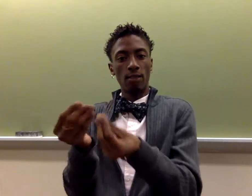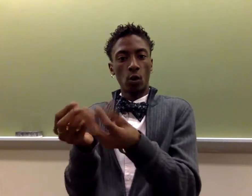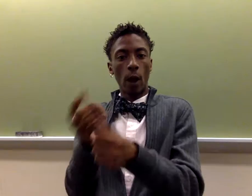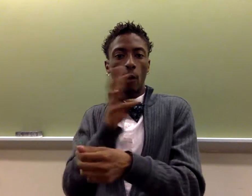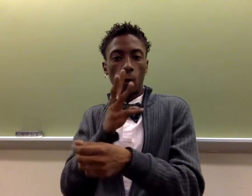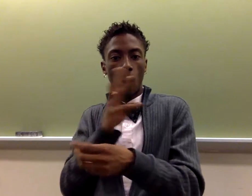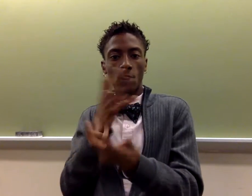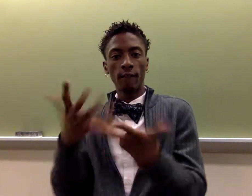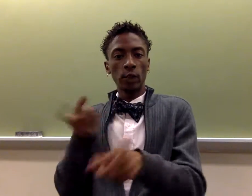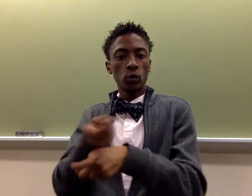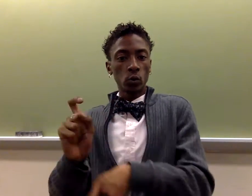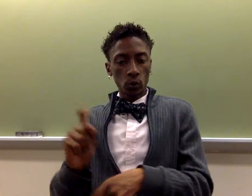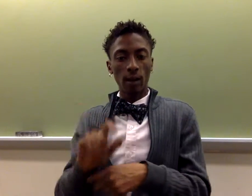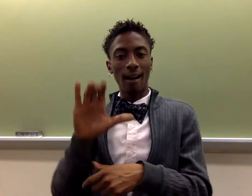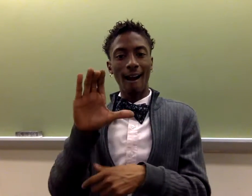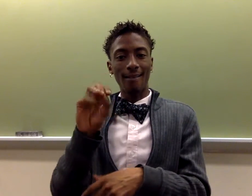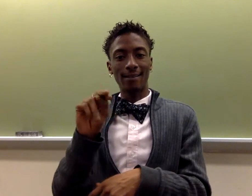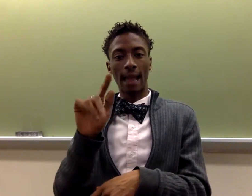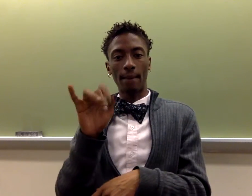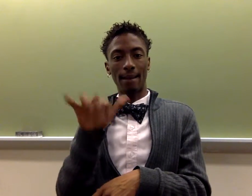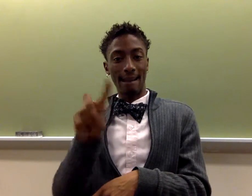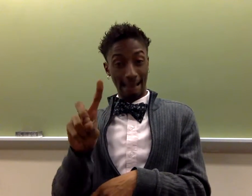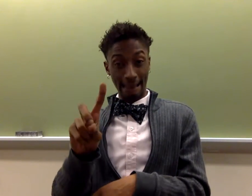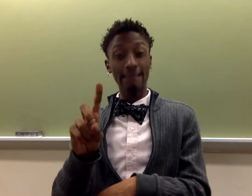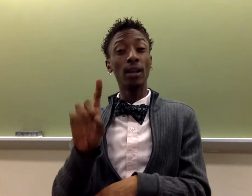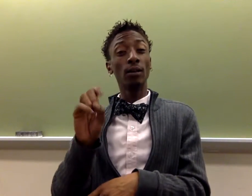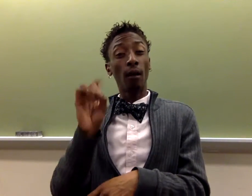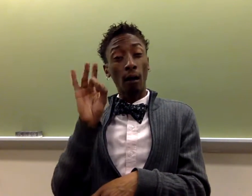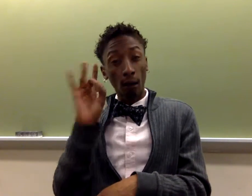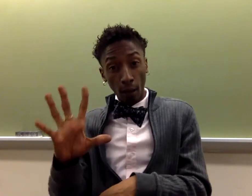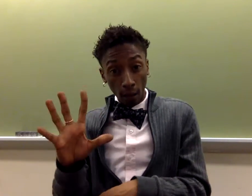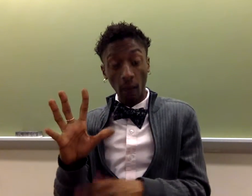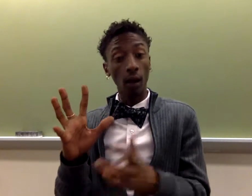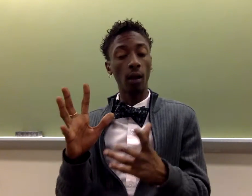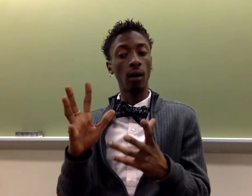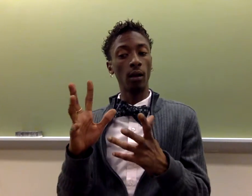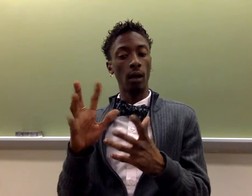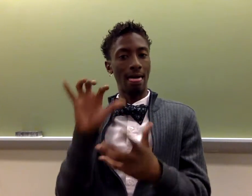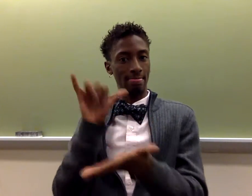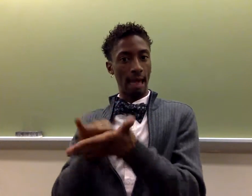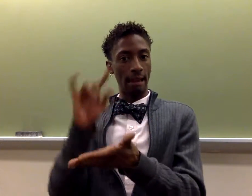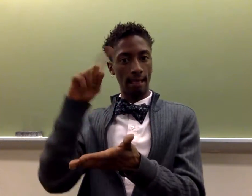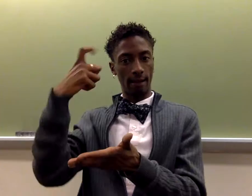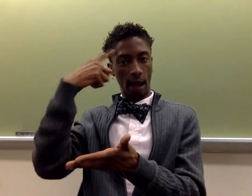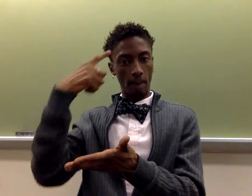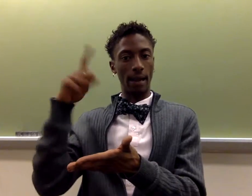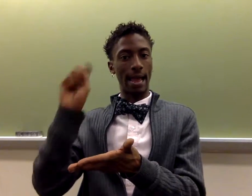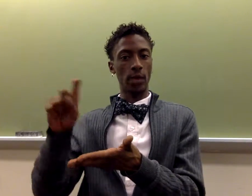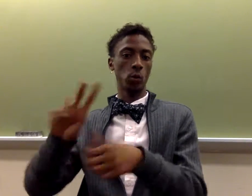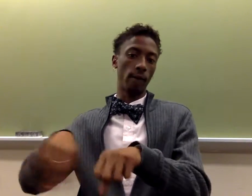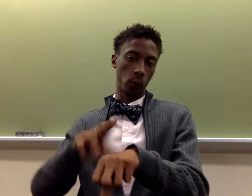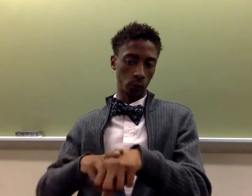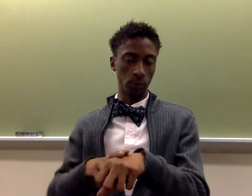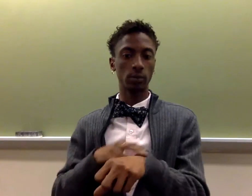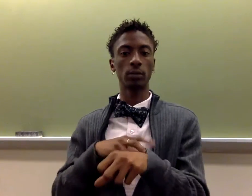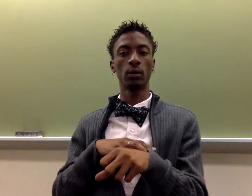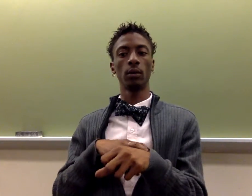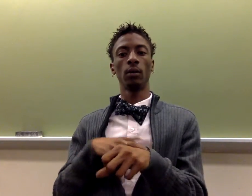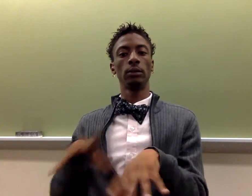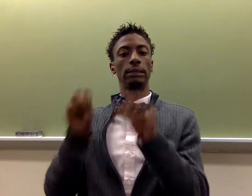contaminated. Contaminated so badly that the government had, of course, taken measures by putting lime